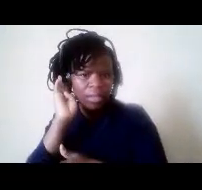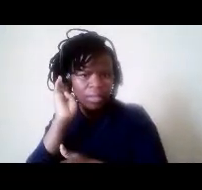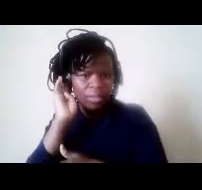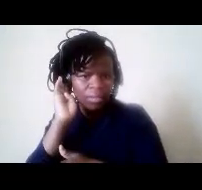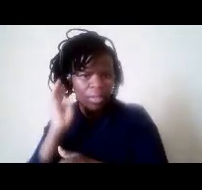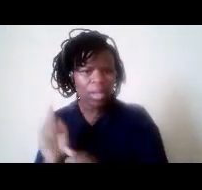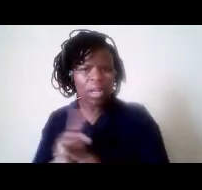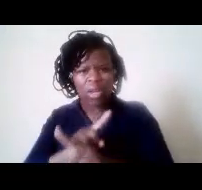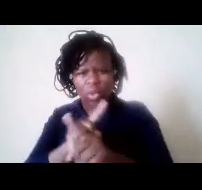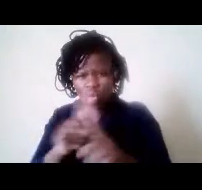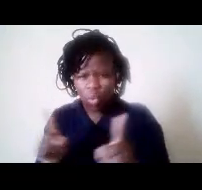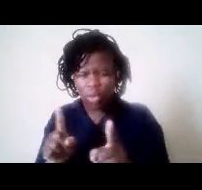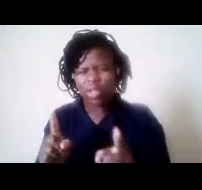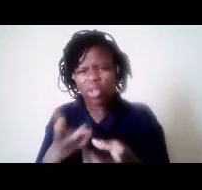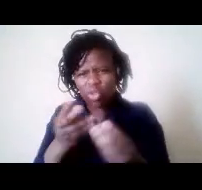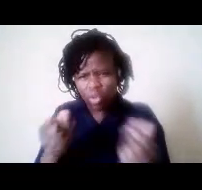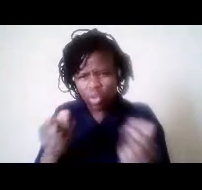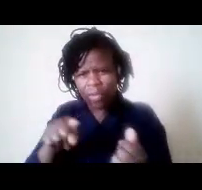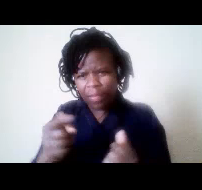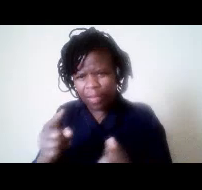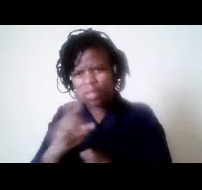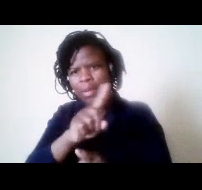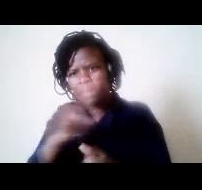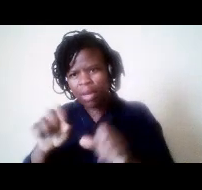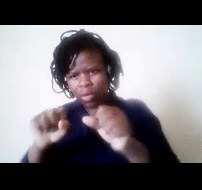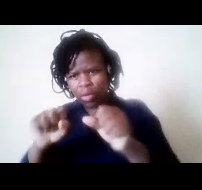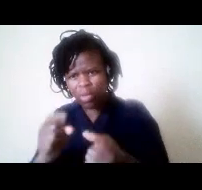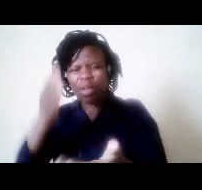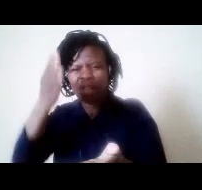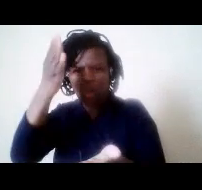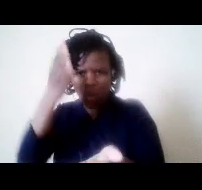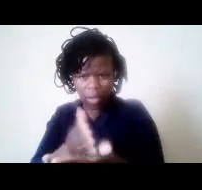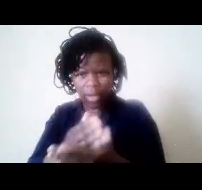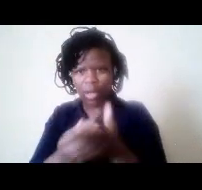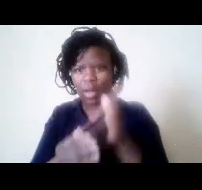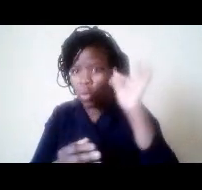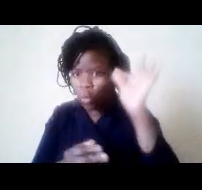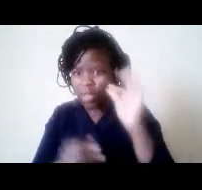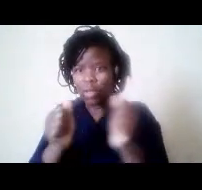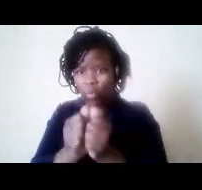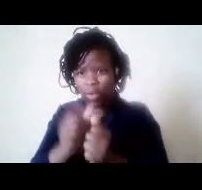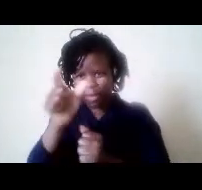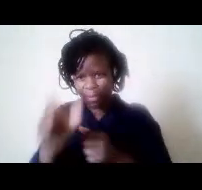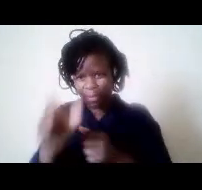out, but actually on making real contact with the person, with the child we are with.